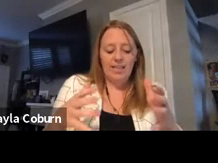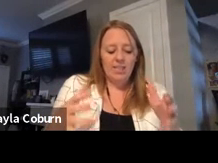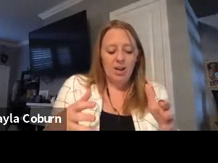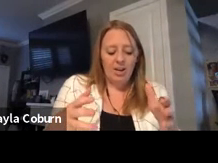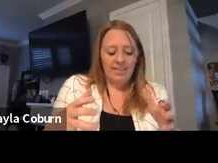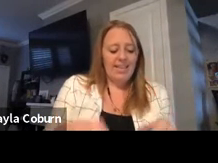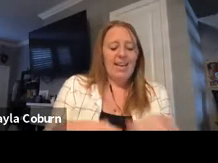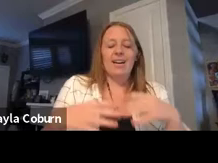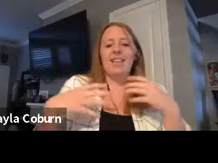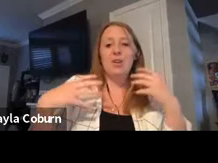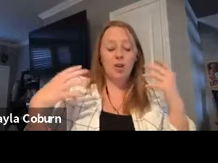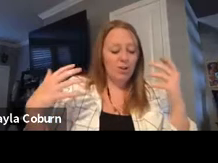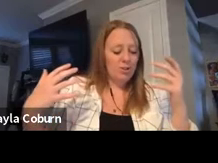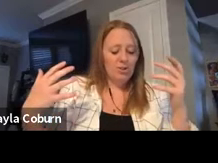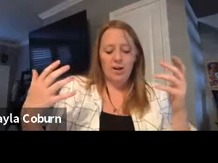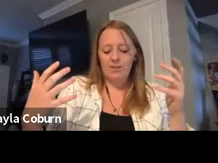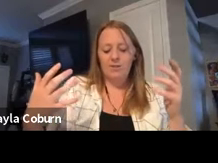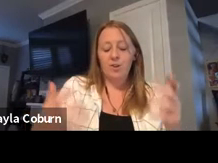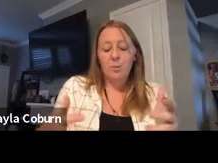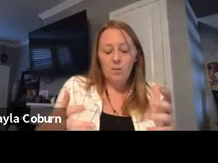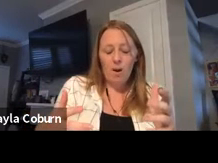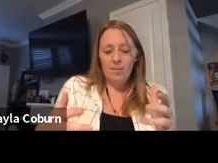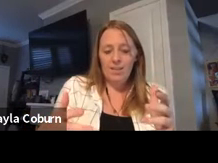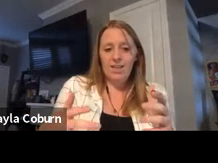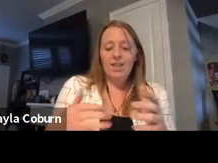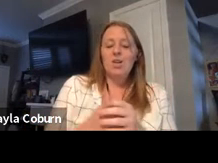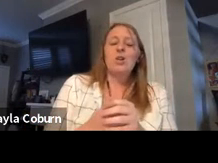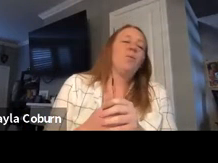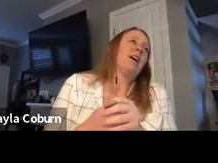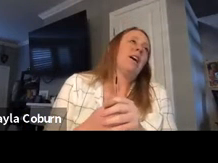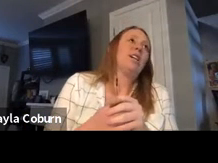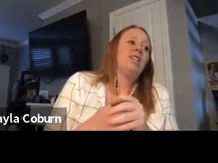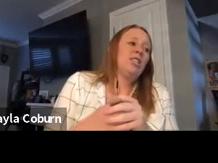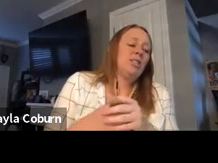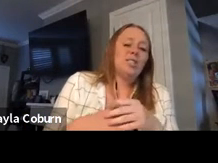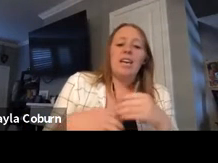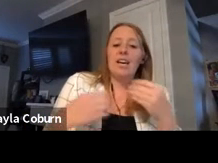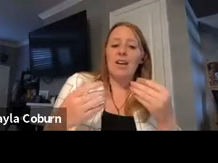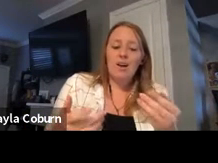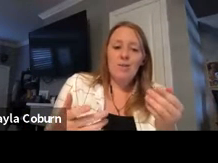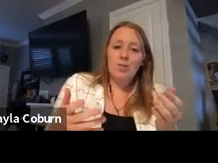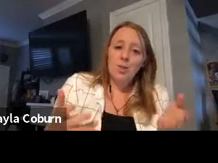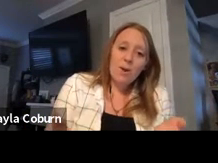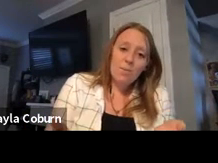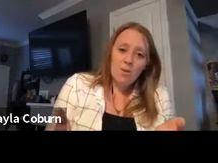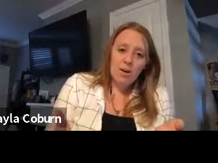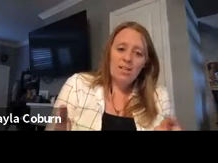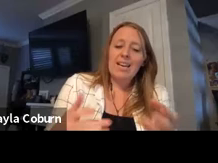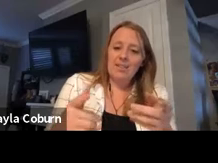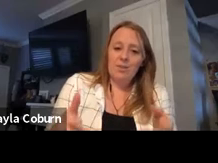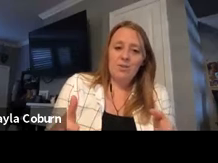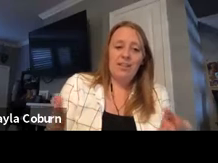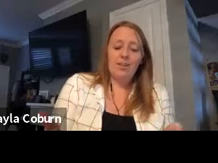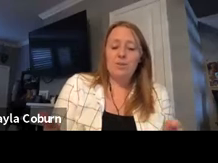to really start it. And then you can also do direct verbal prompting where you're saying, "Oh, do you want more?"